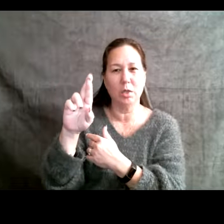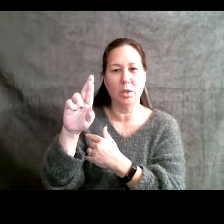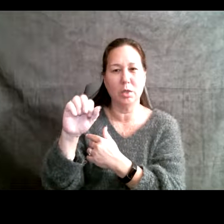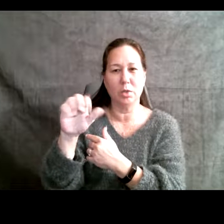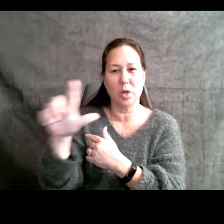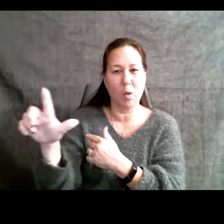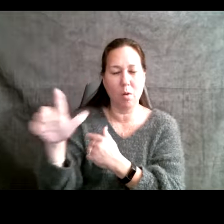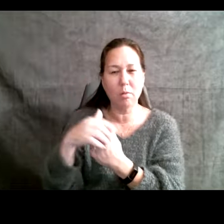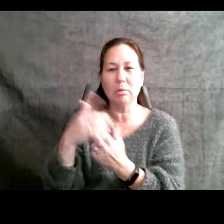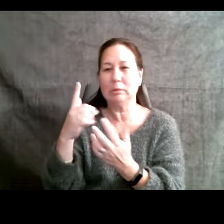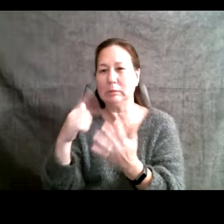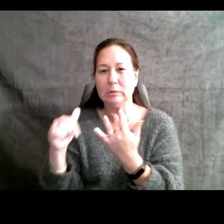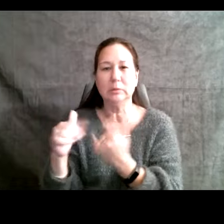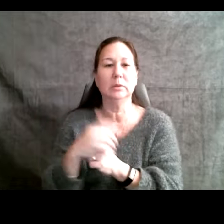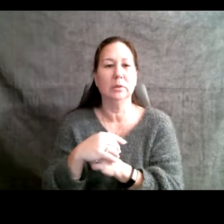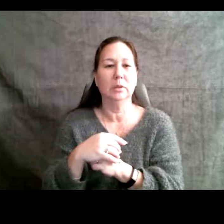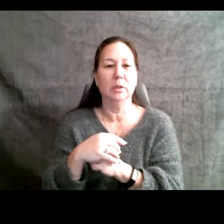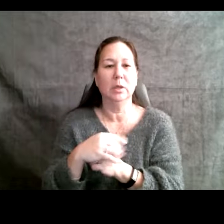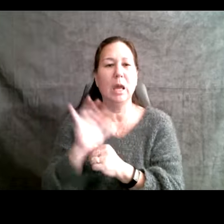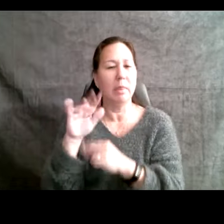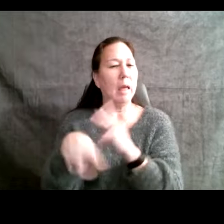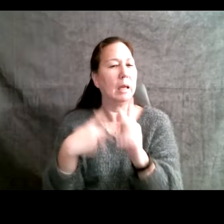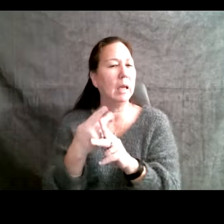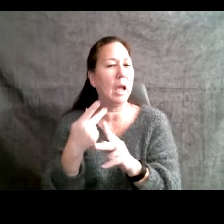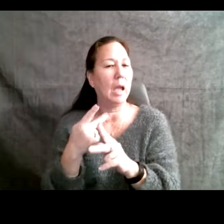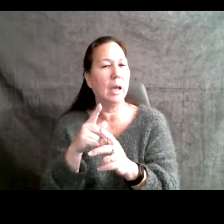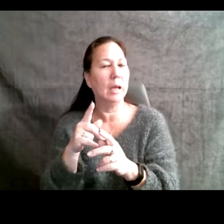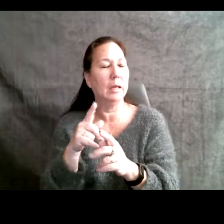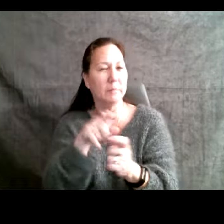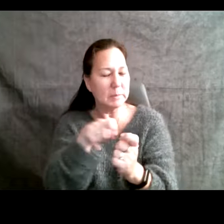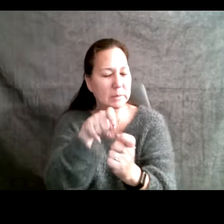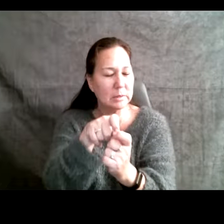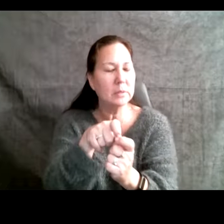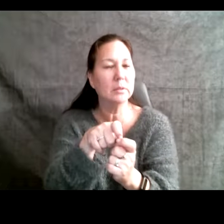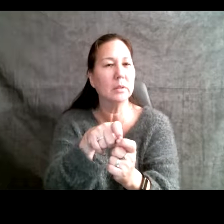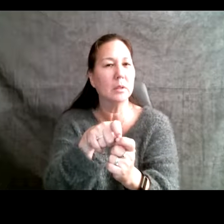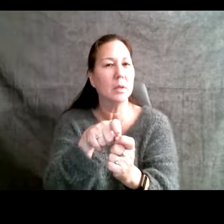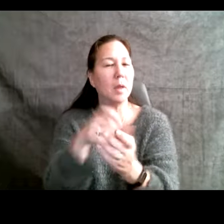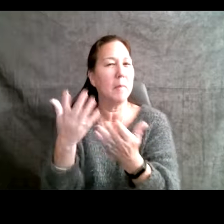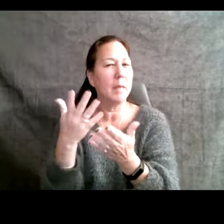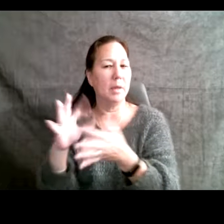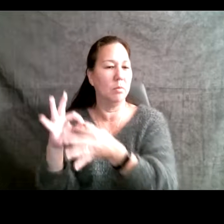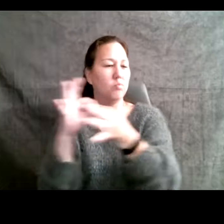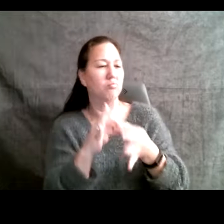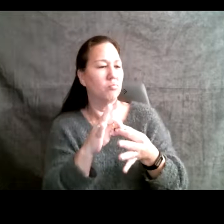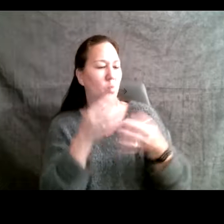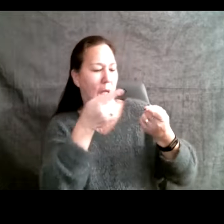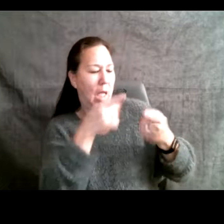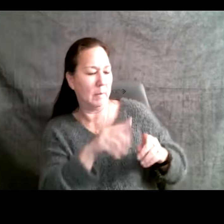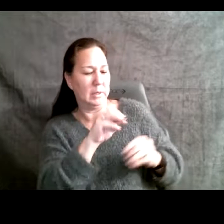that is, you know, that type of depiction may be what happens with the maps as an additional